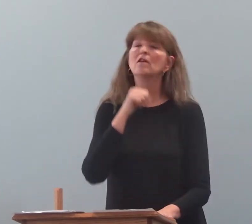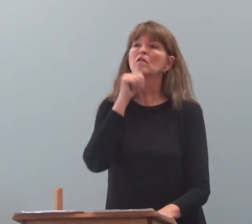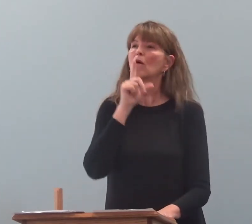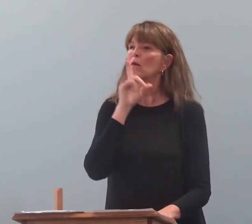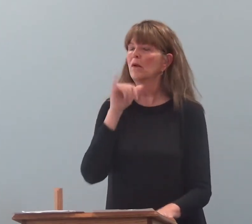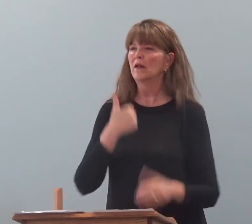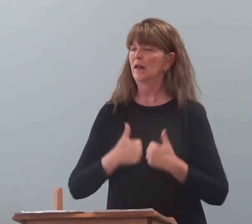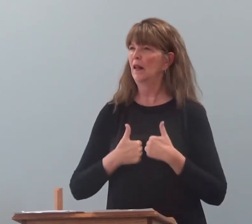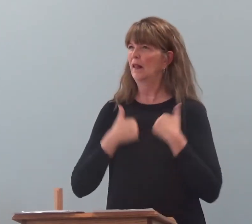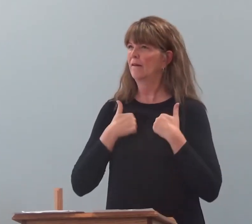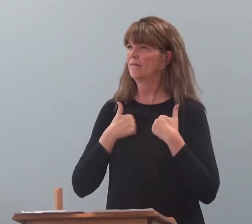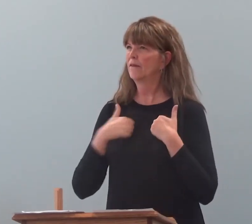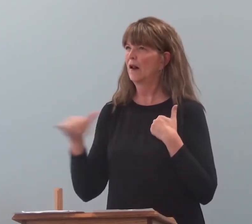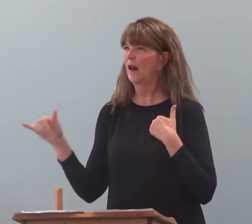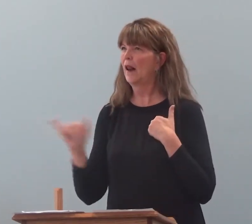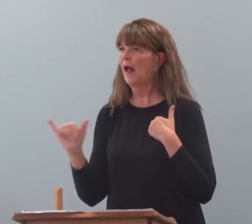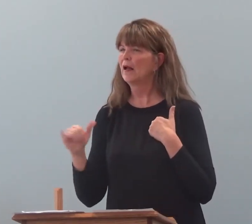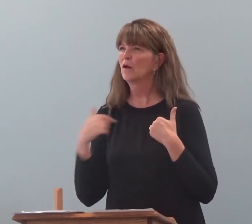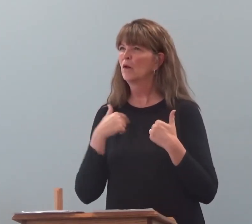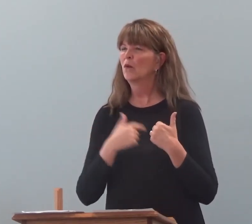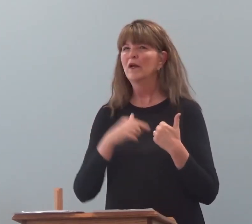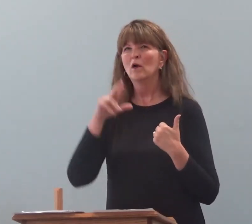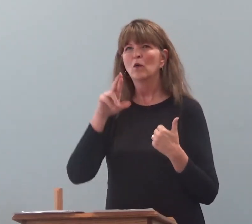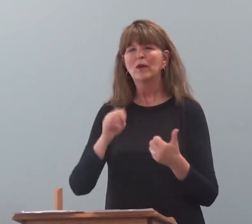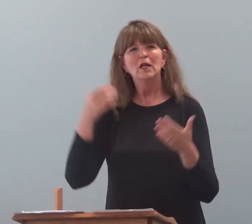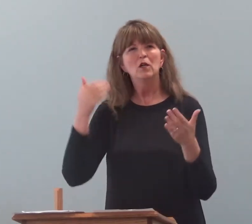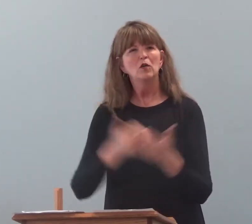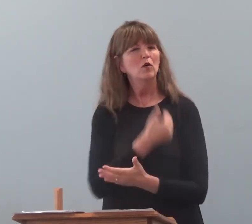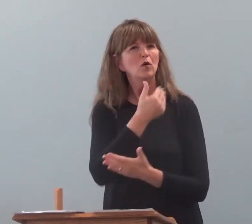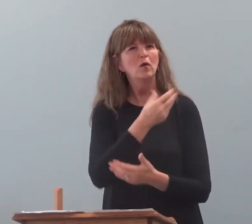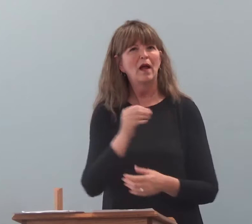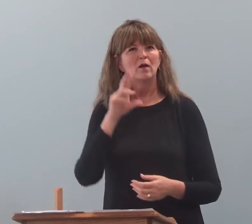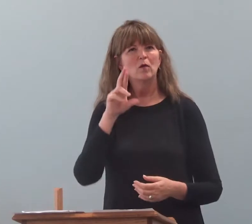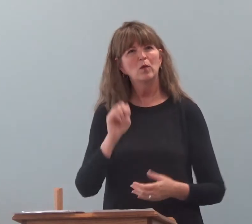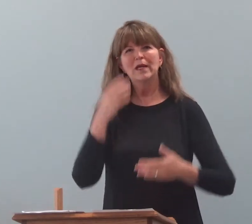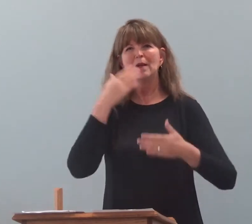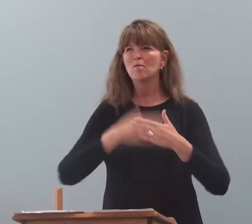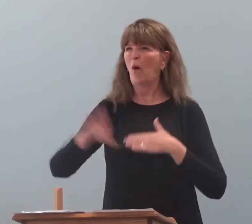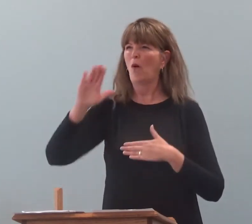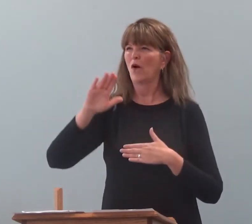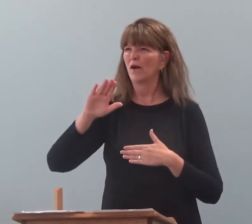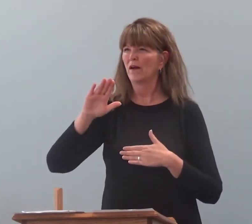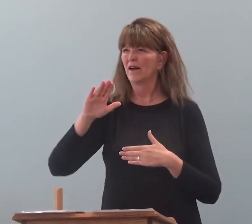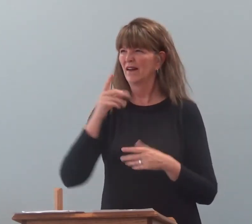Christ. But we don't live as if we are renewed or reborn.